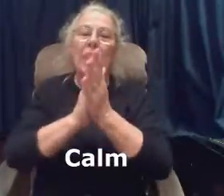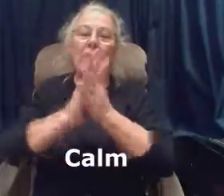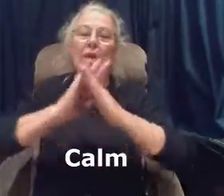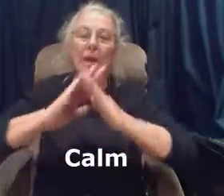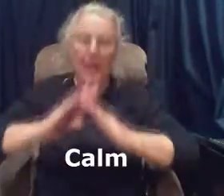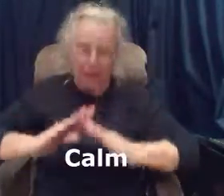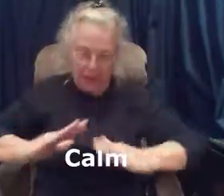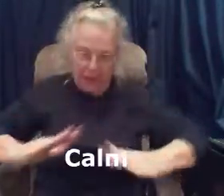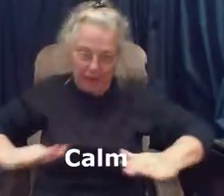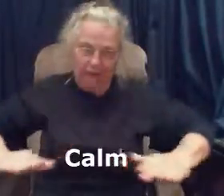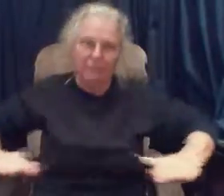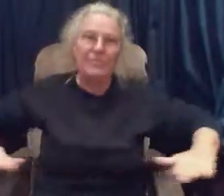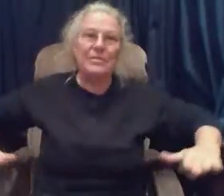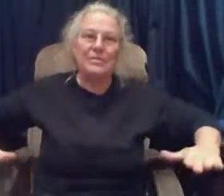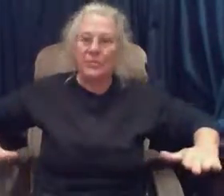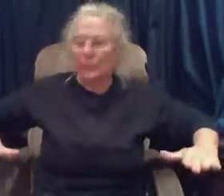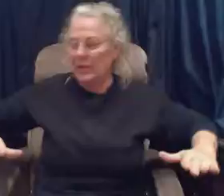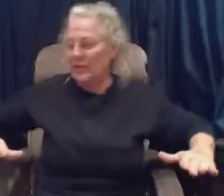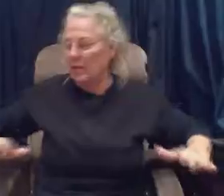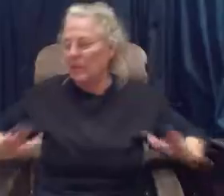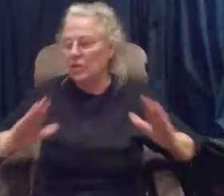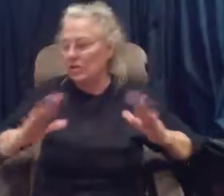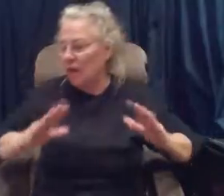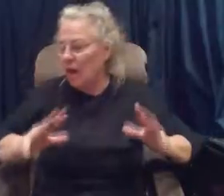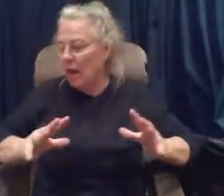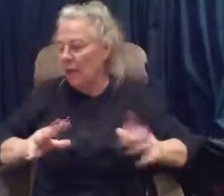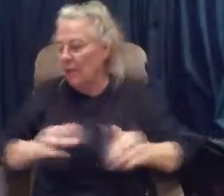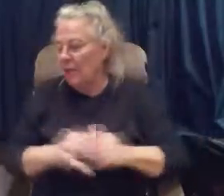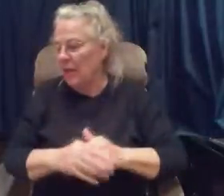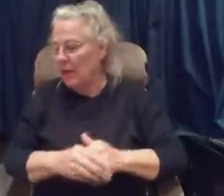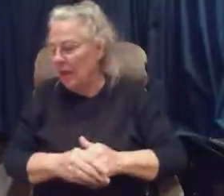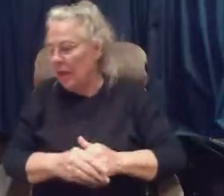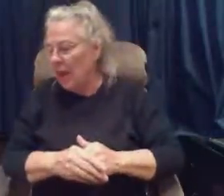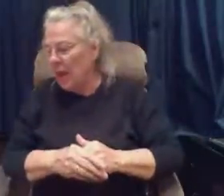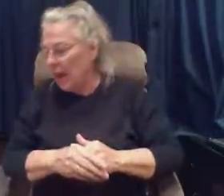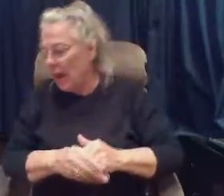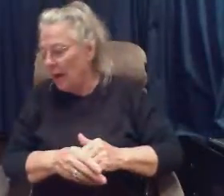around and spreads out, just a calming thing.